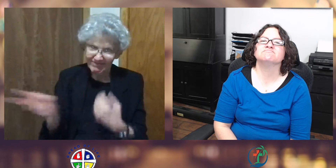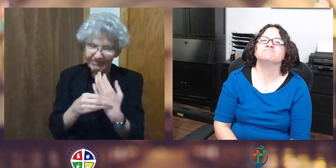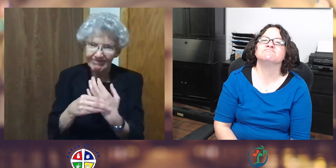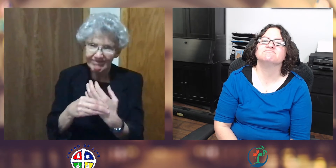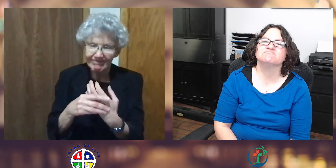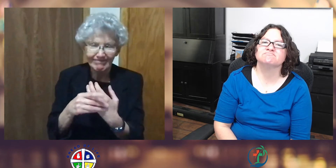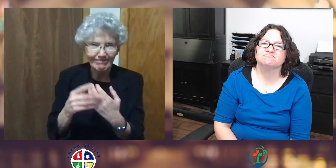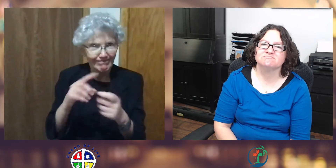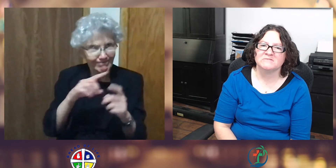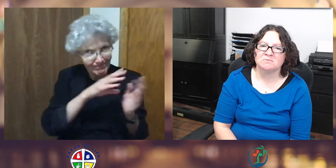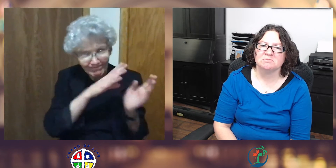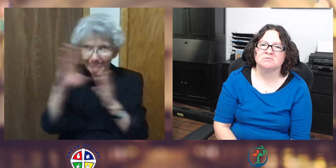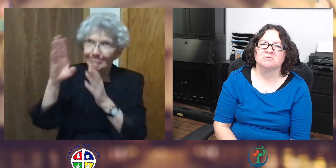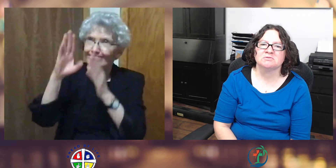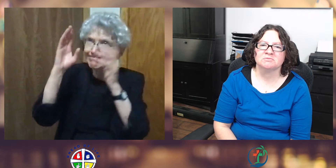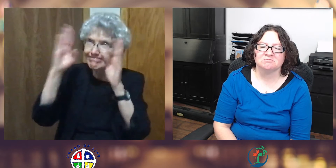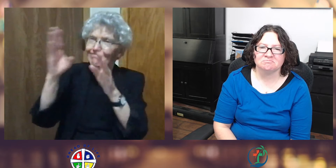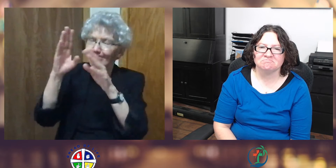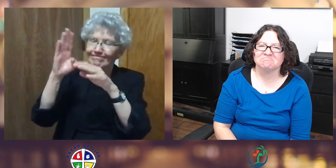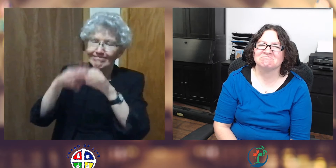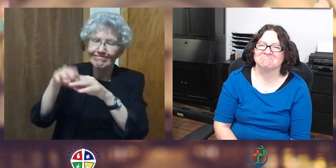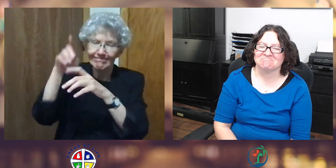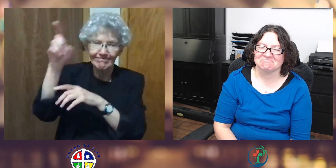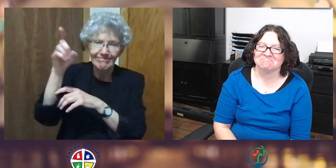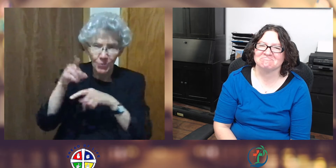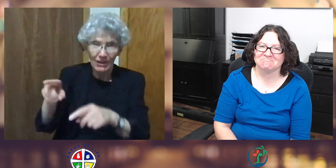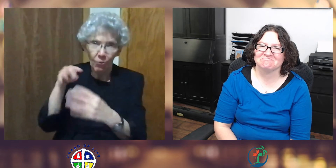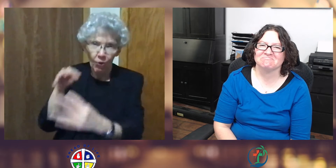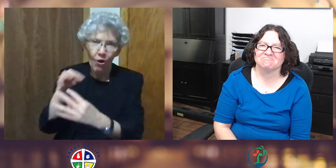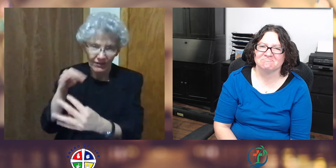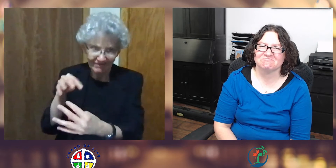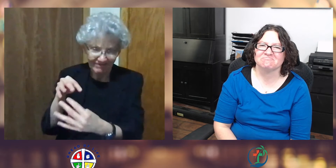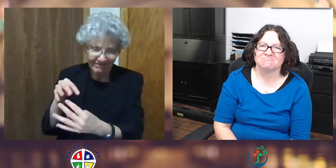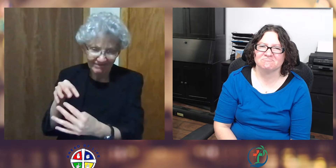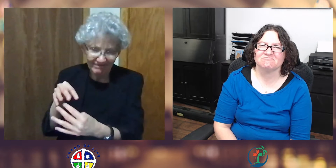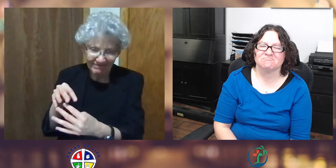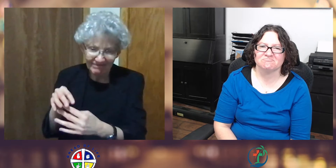with that in some way.